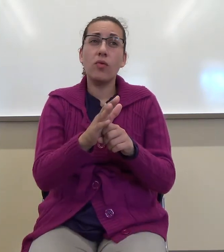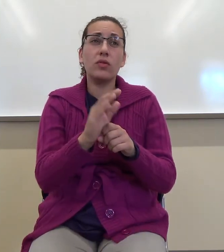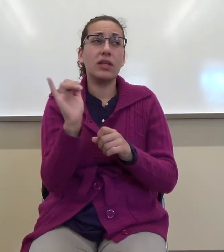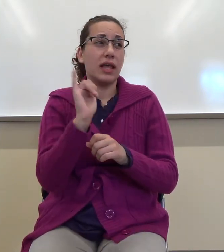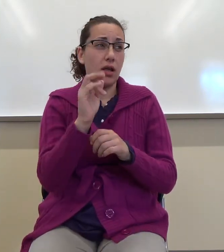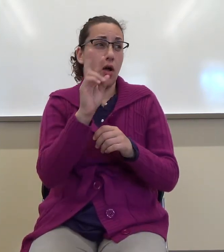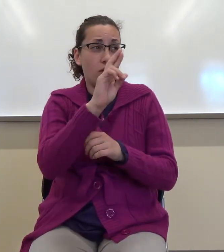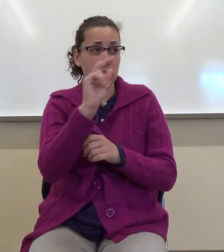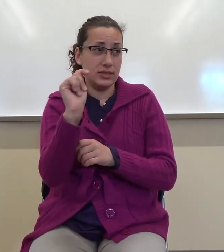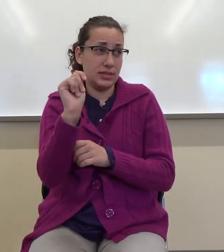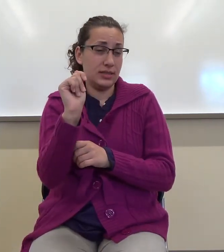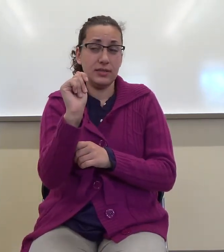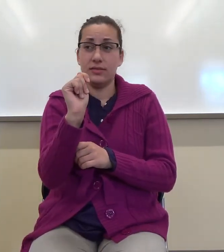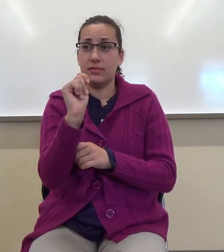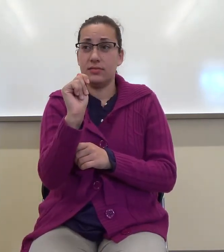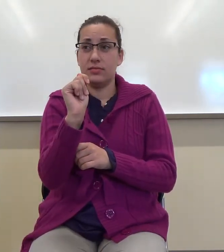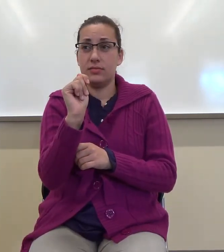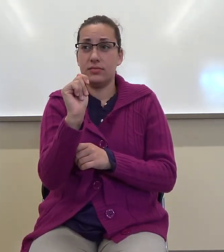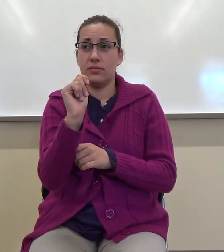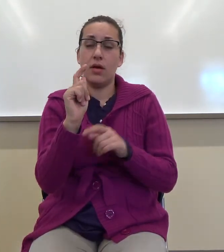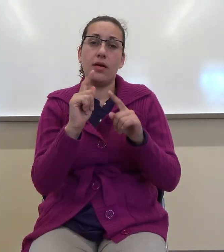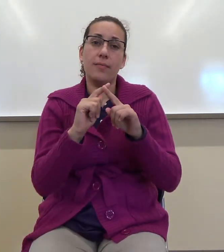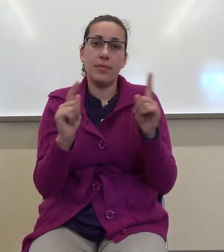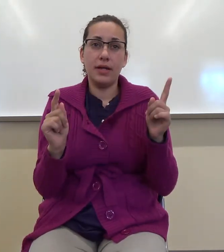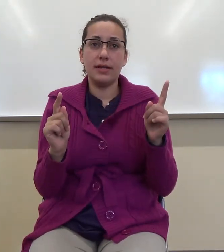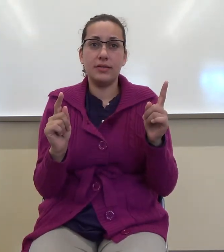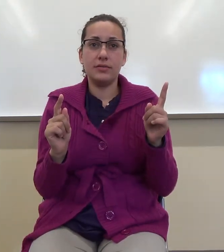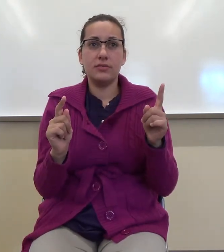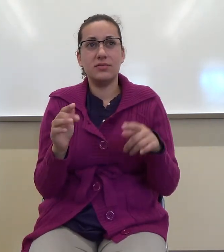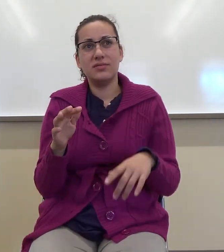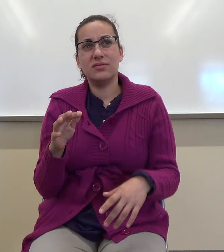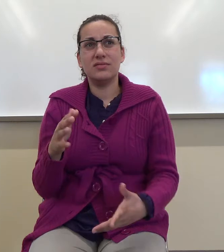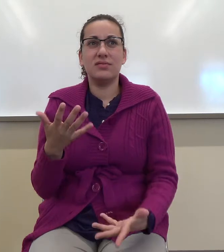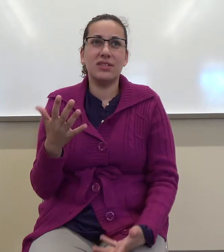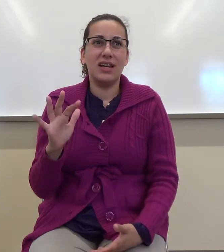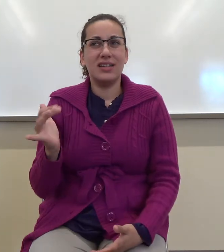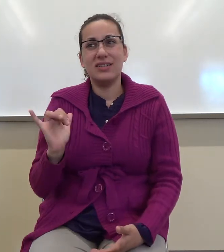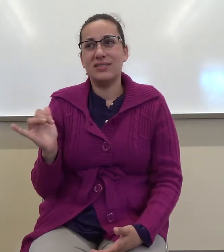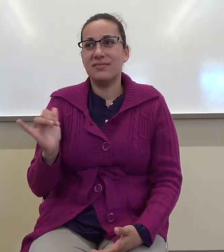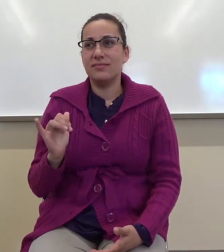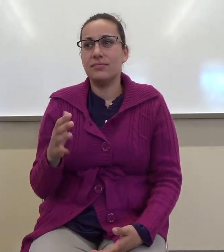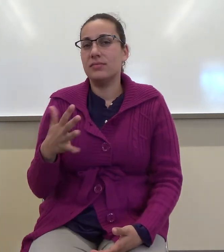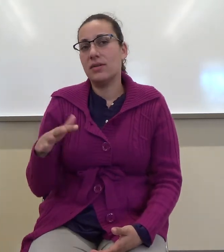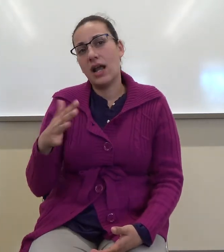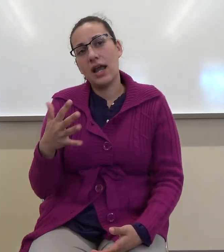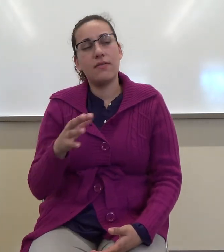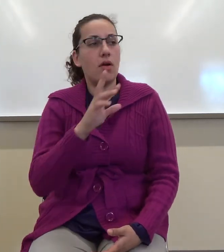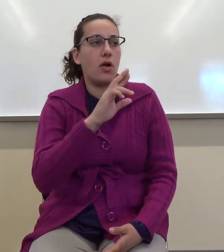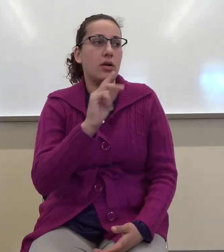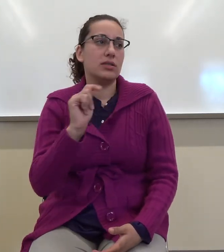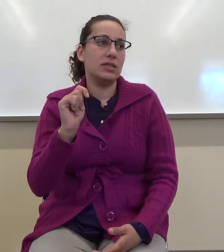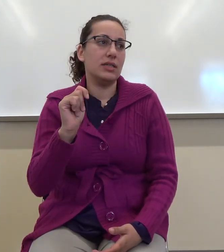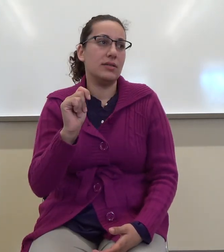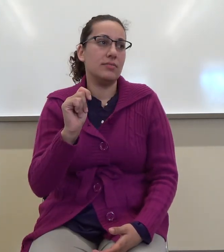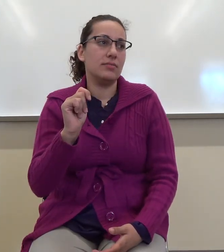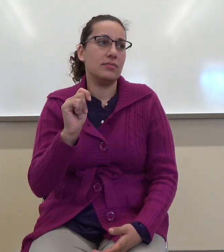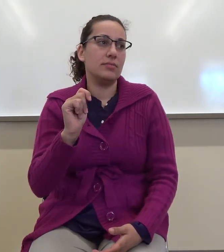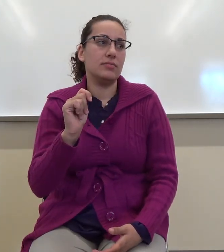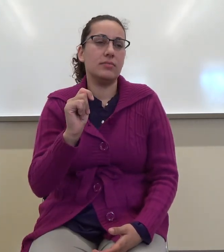of reversal transitions. But in a sense, it is a reversal transition because it tells us that we're not going to